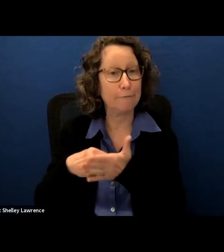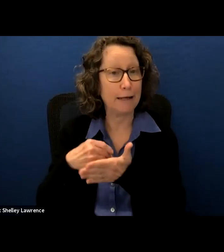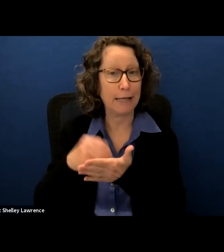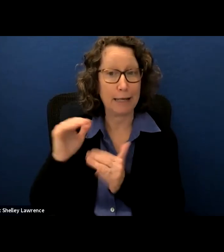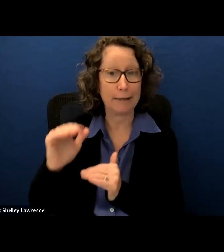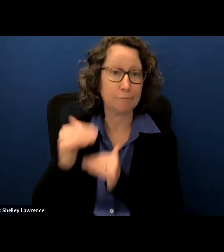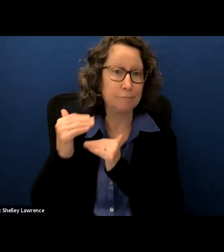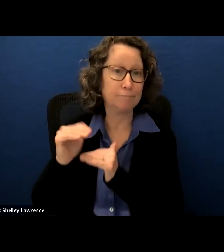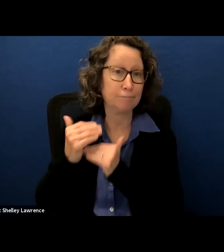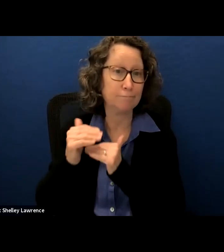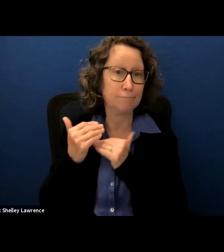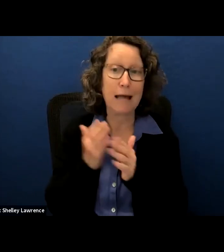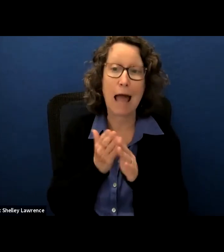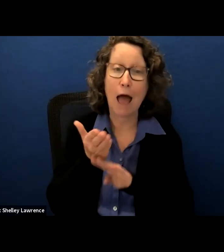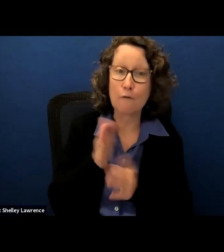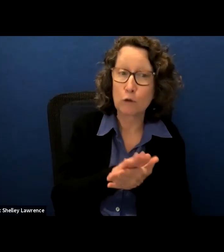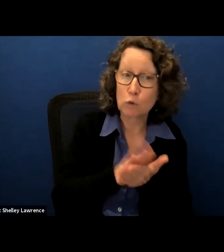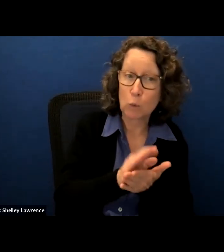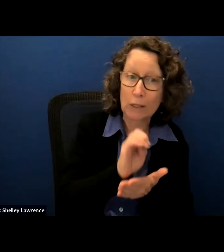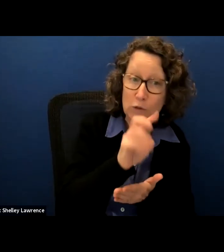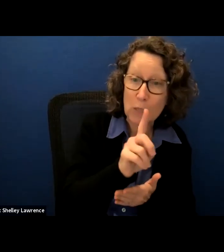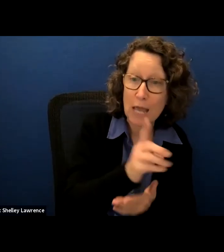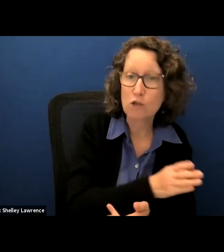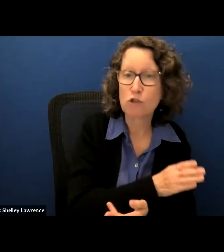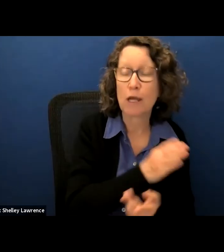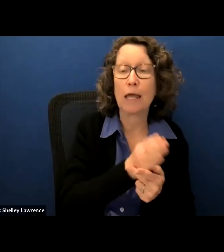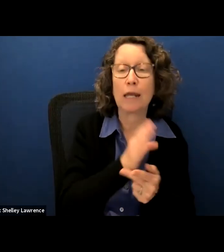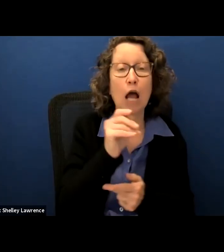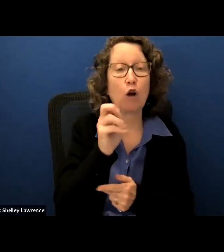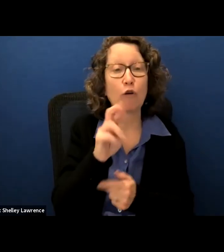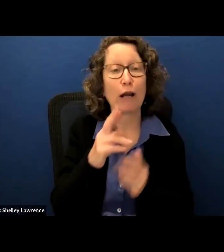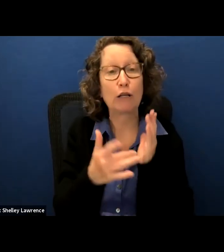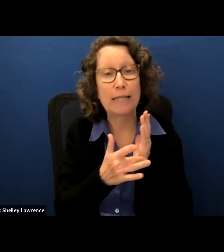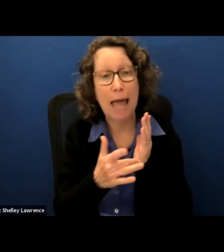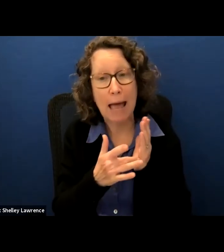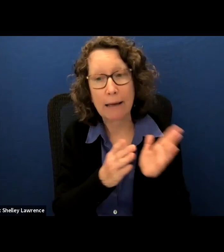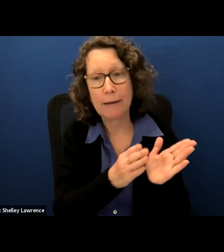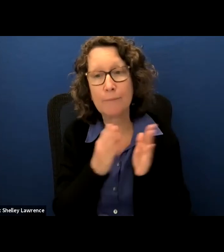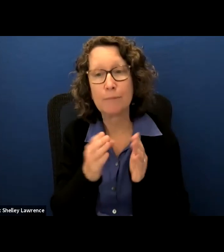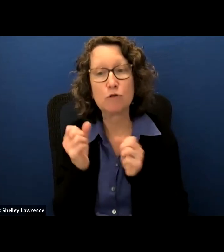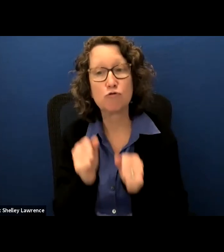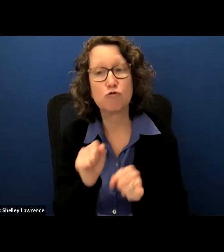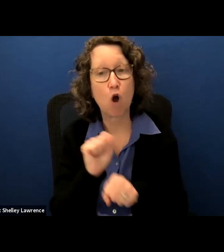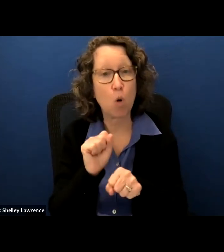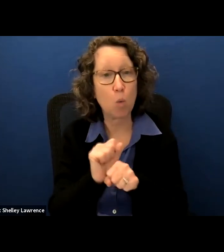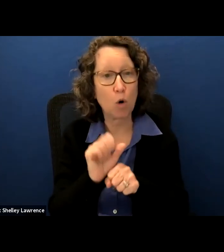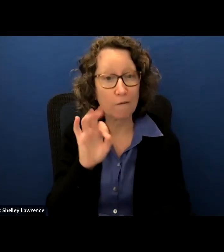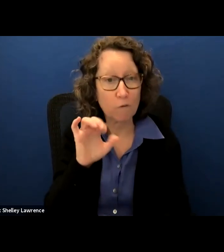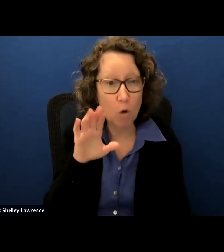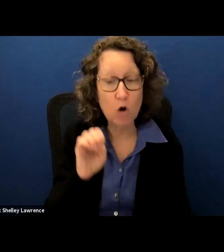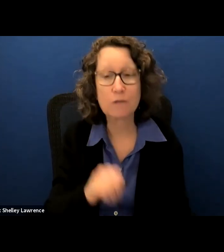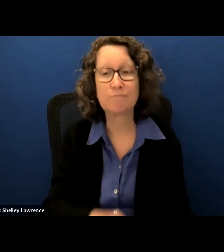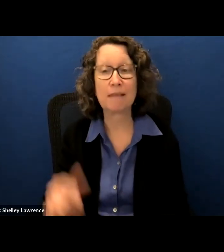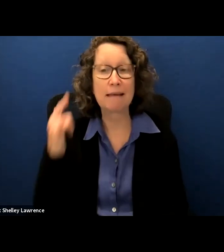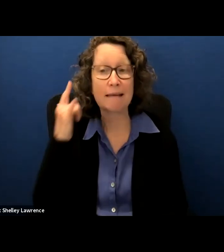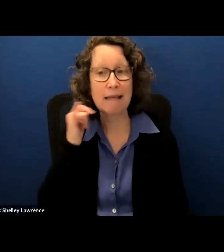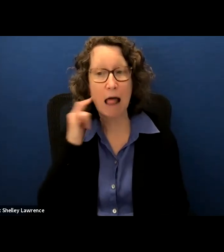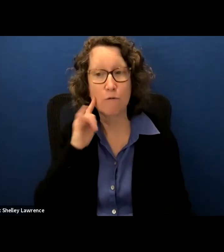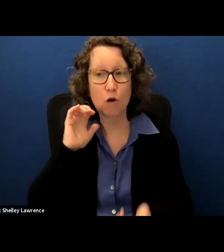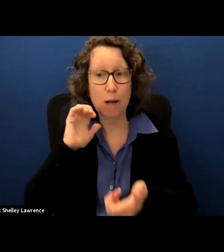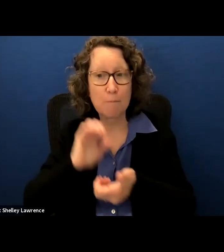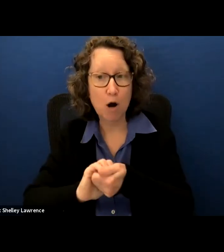on: after school education, career tech, a strong workforce, California